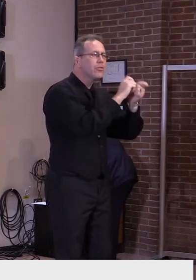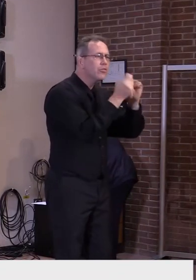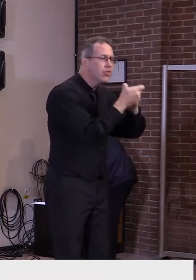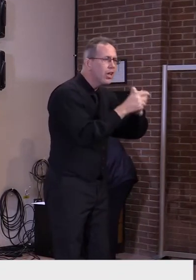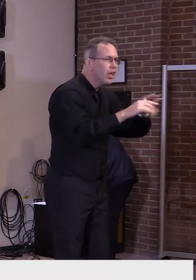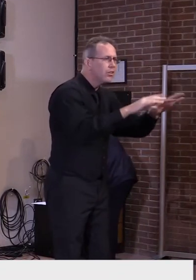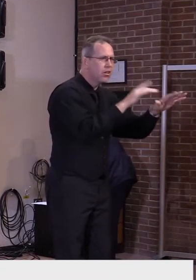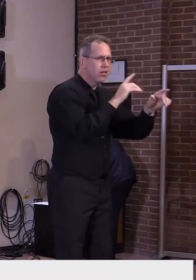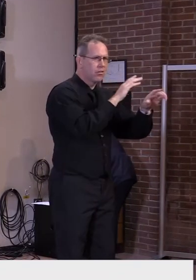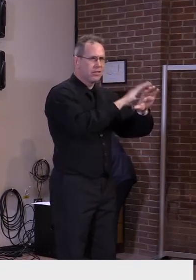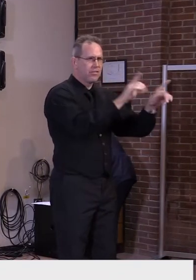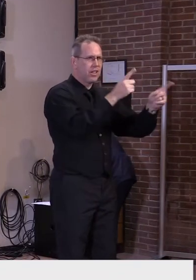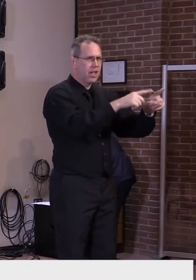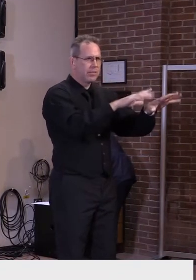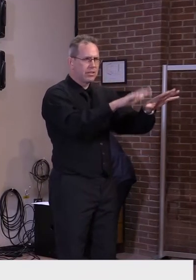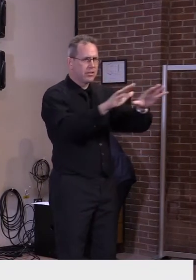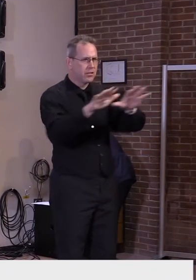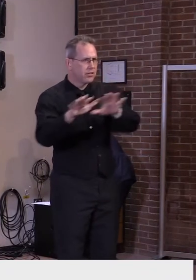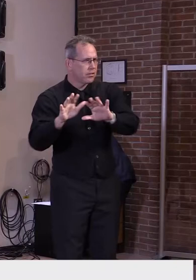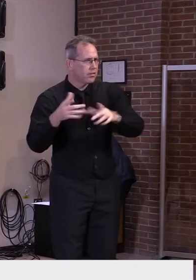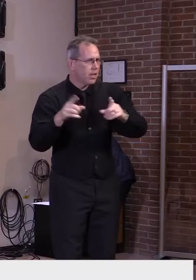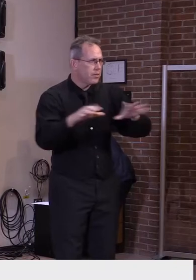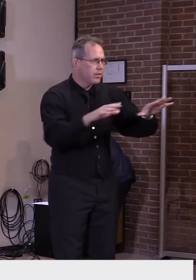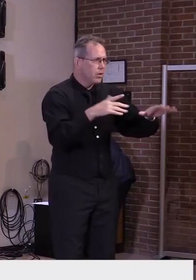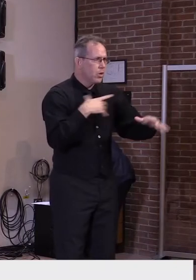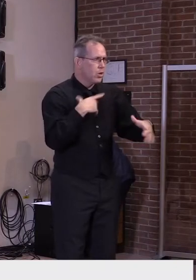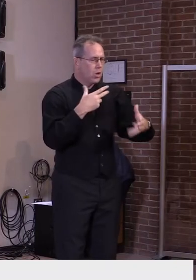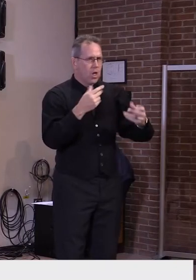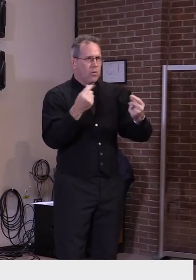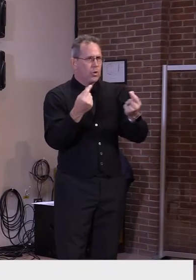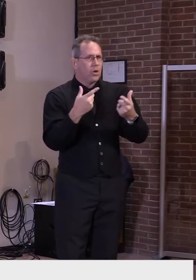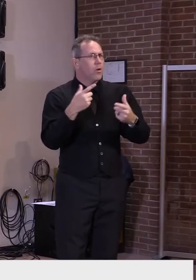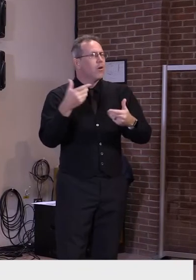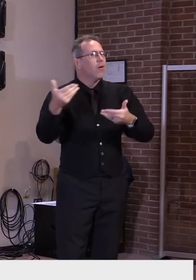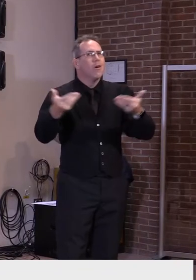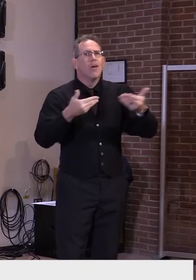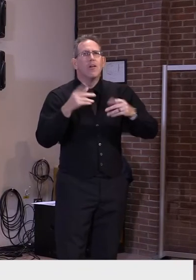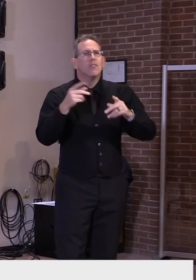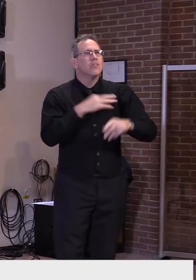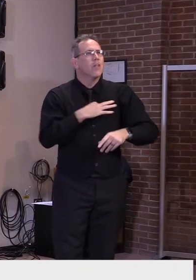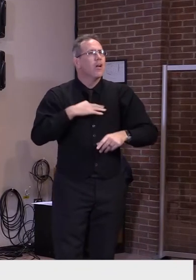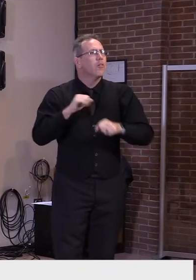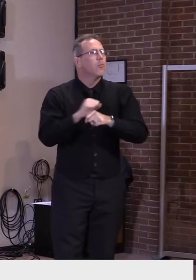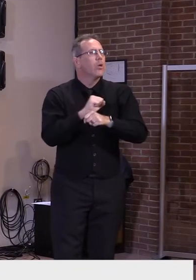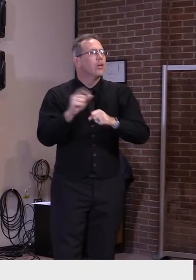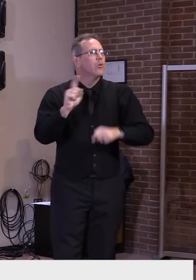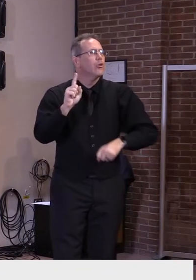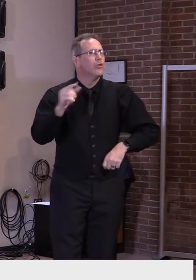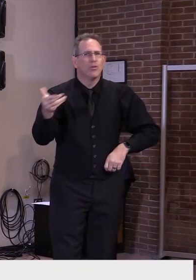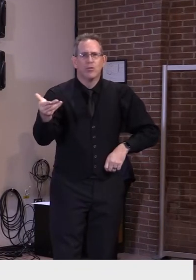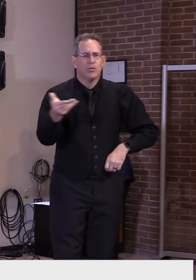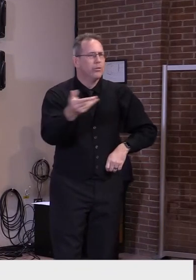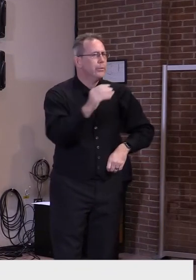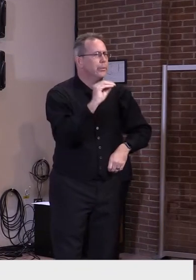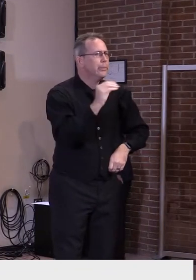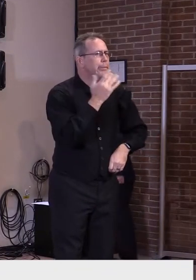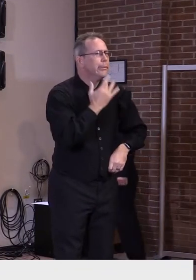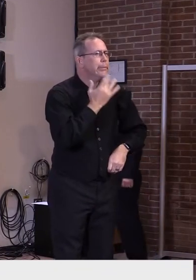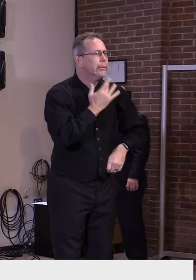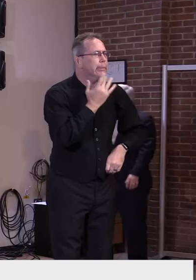workforce, we are still struggling, and we are going to continue to struggle. We need, as we've